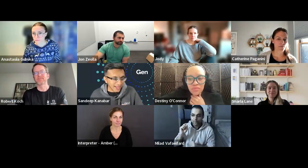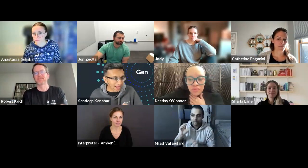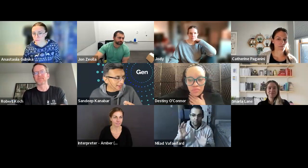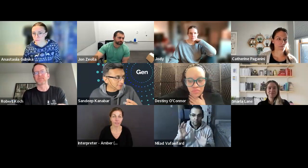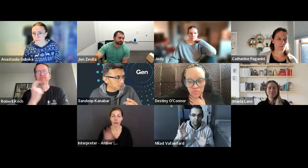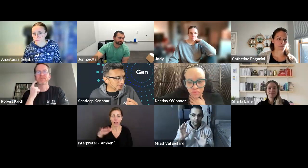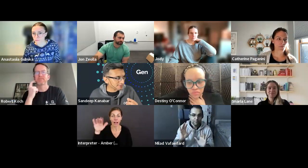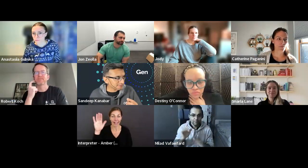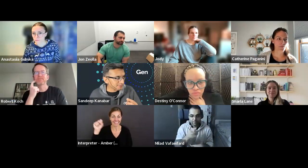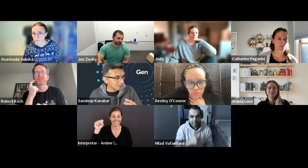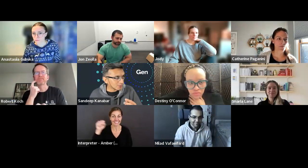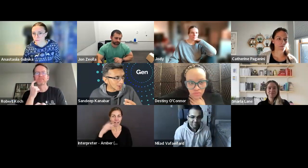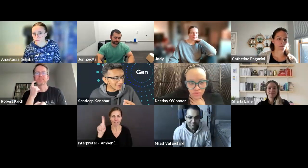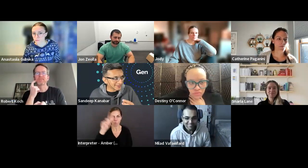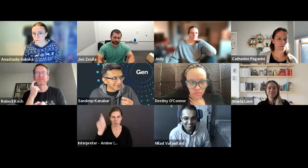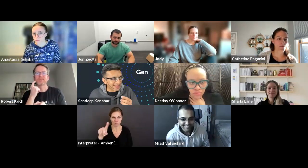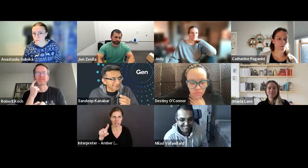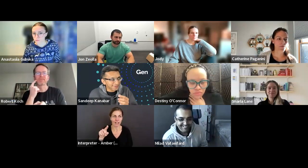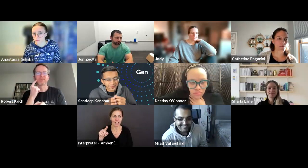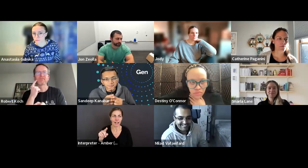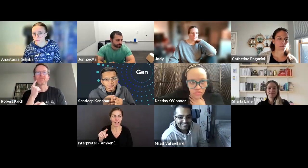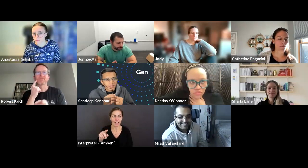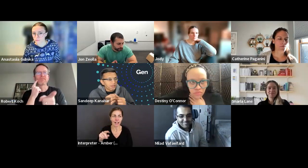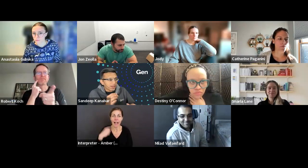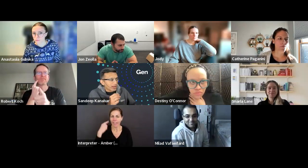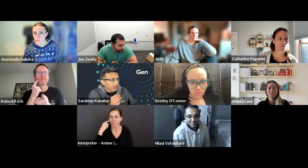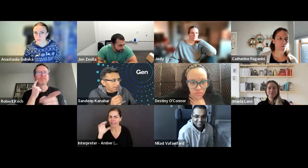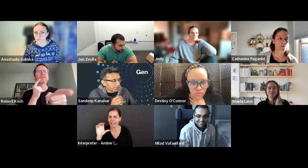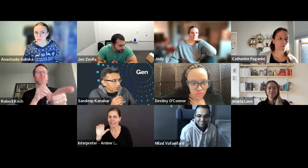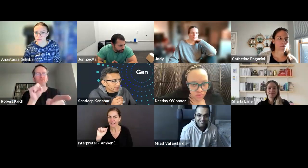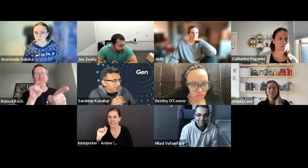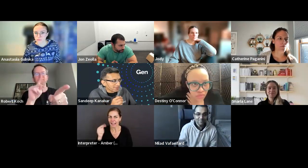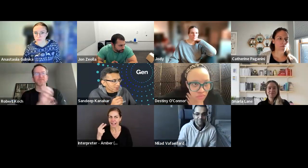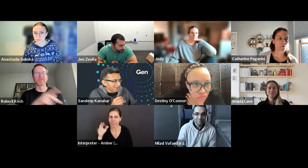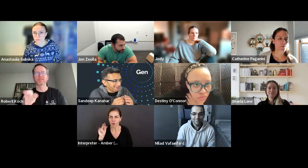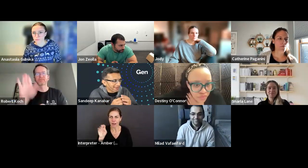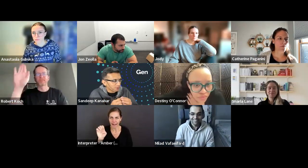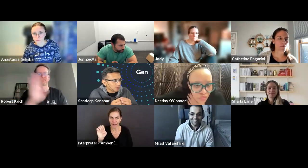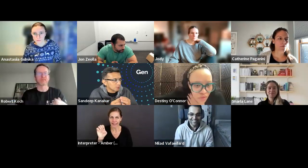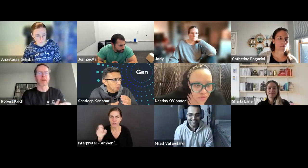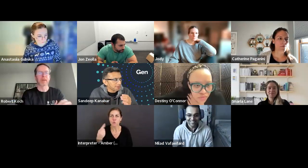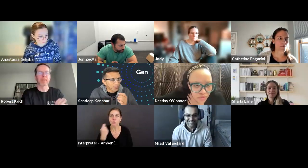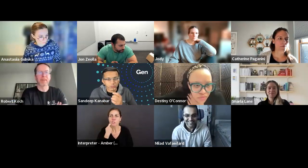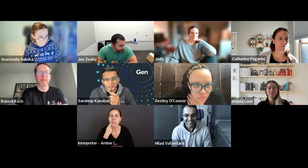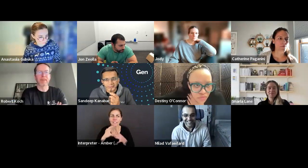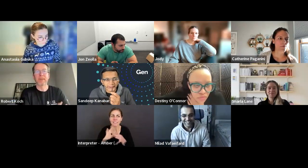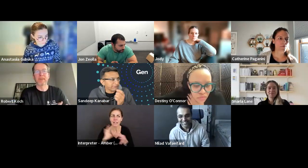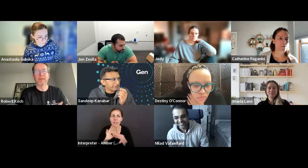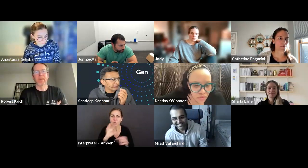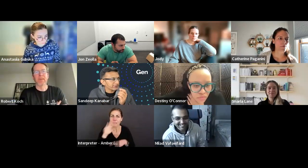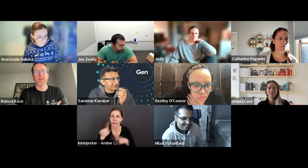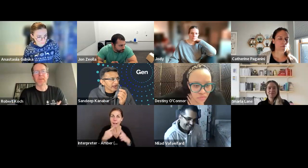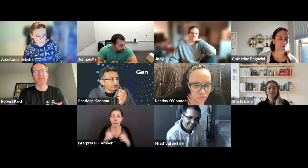Yes, I have a question. So I think, Catherine, you just now said that you are talking about the